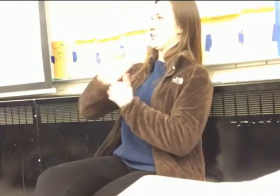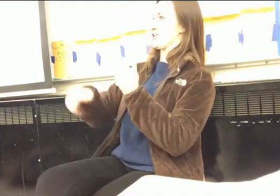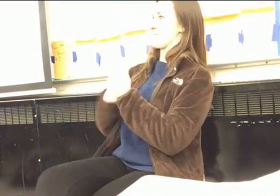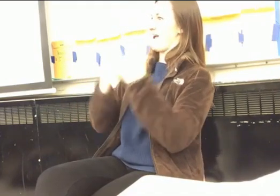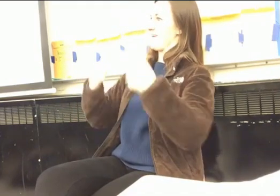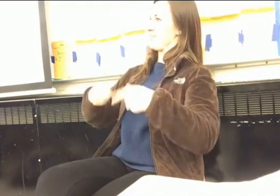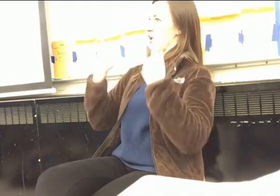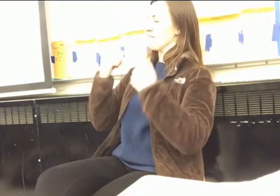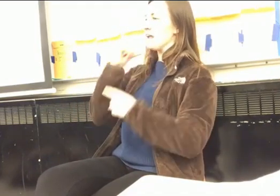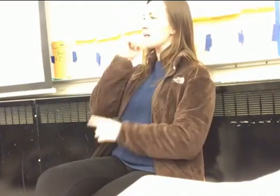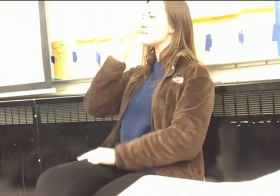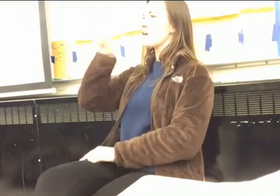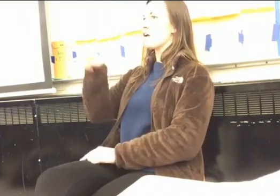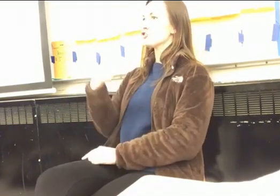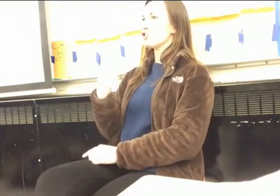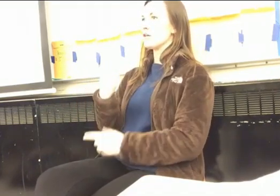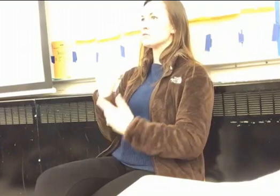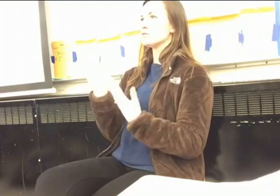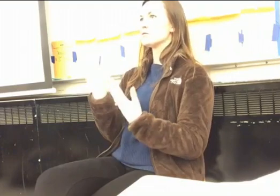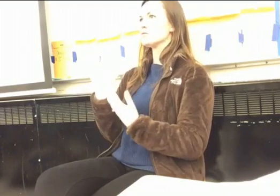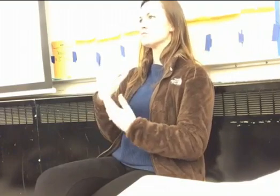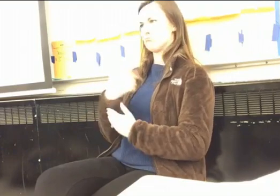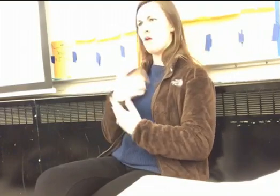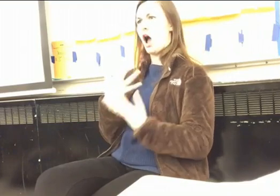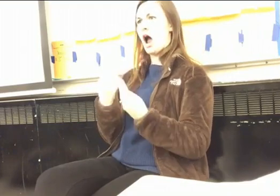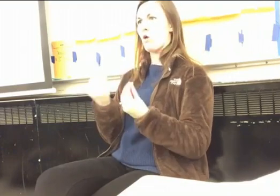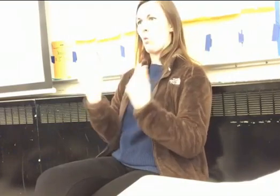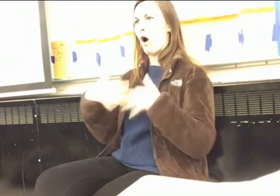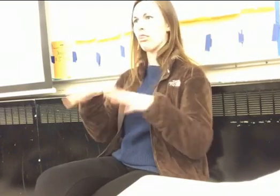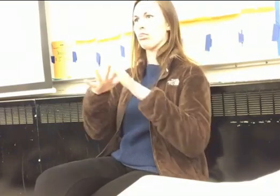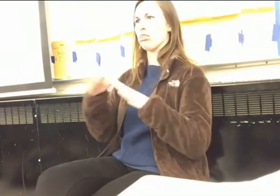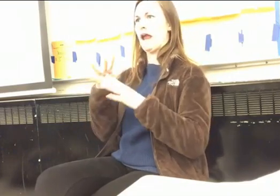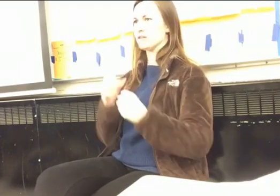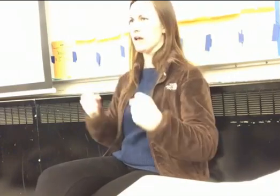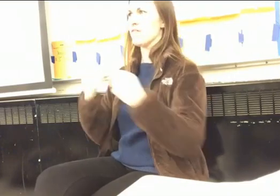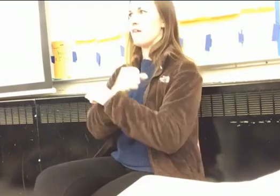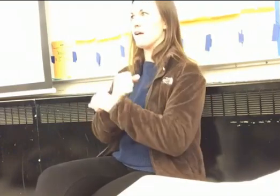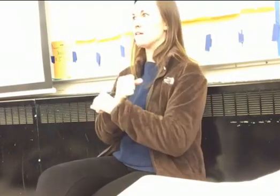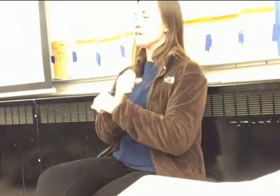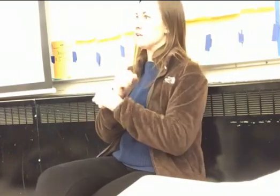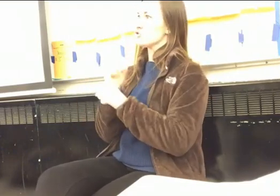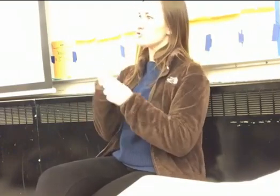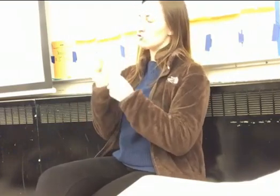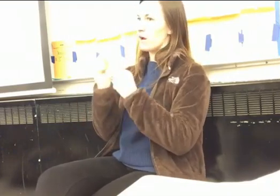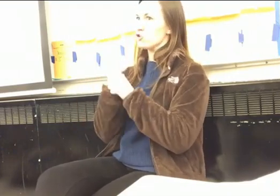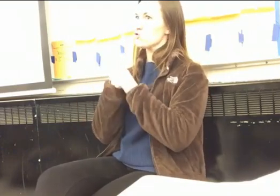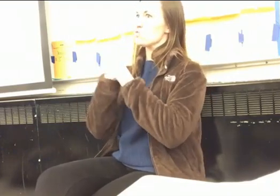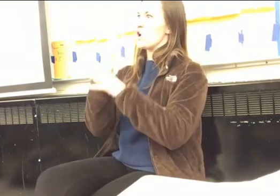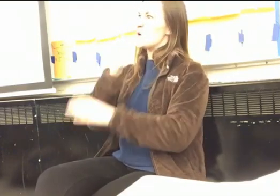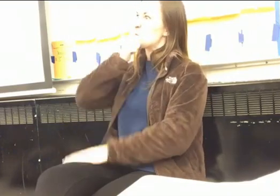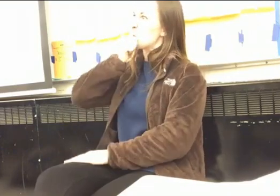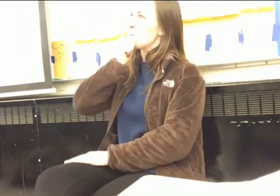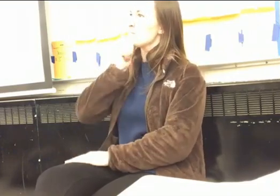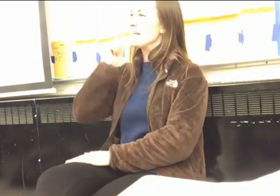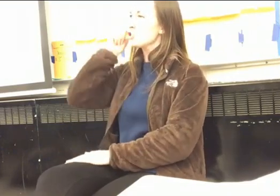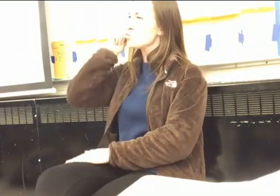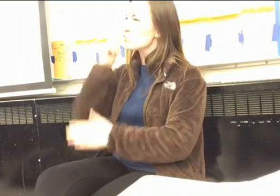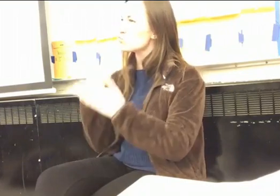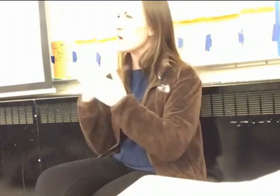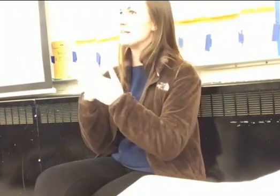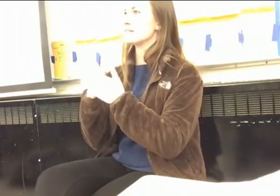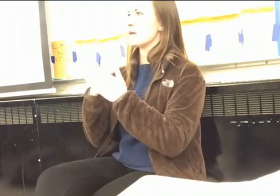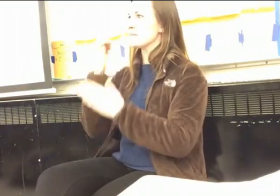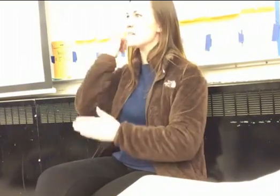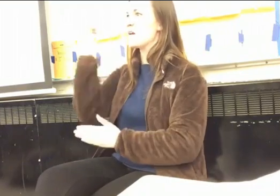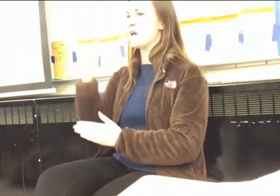just about fighting over this land. It's a suffering, right? It's a racism thing. It's the idea of